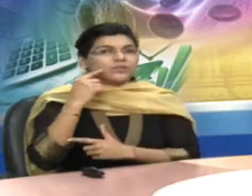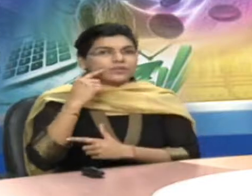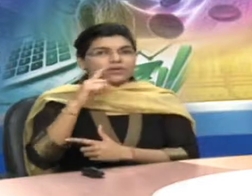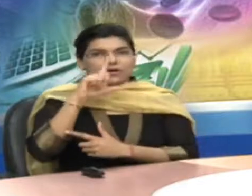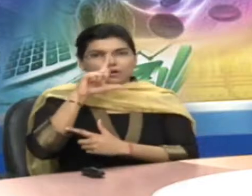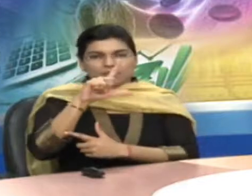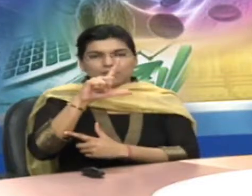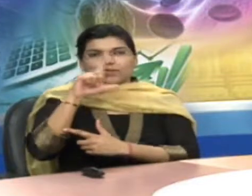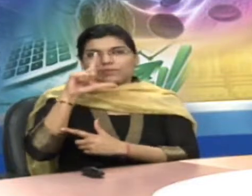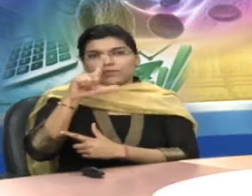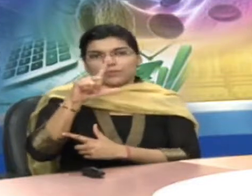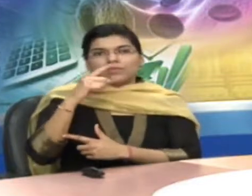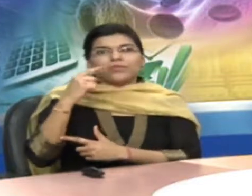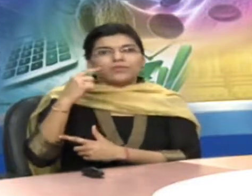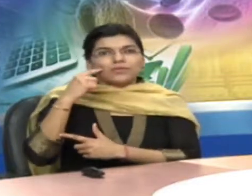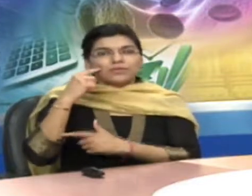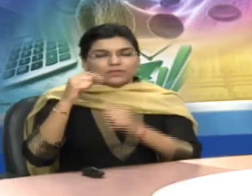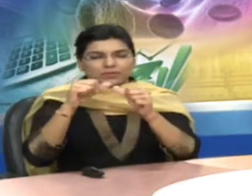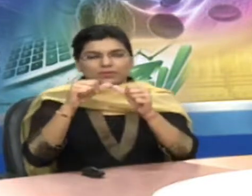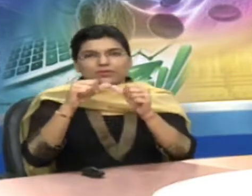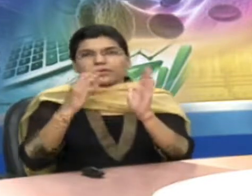His name is William